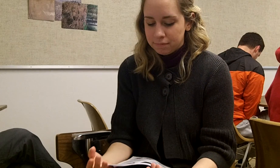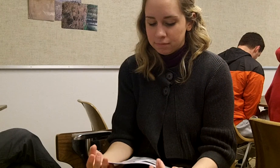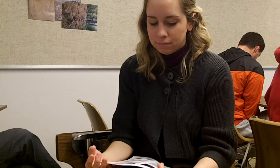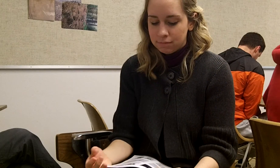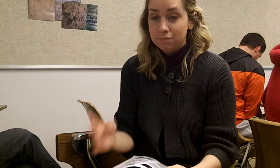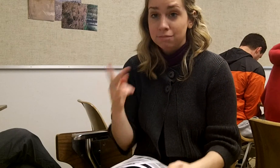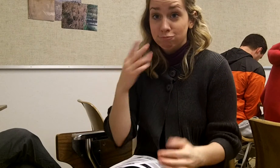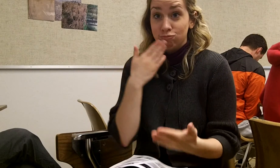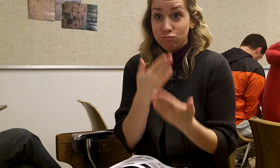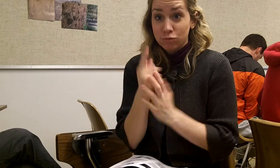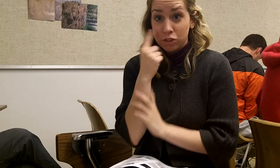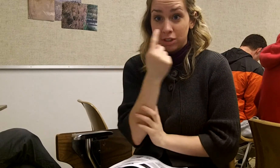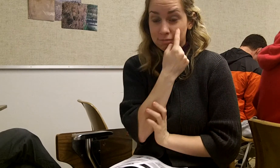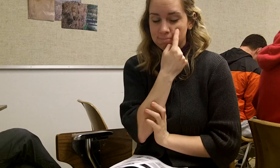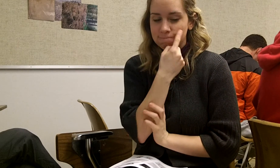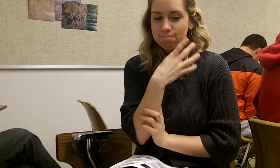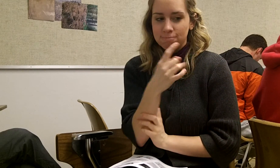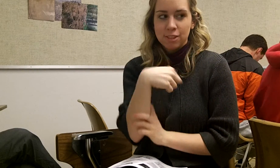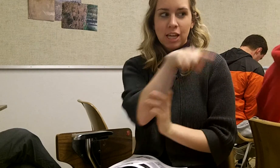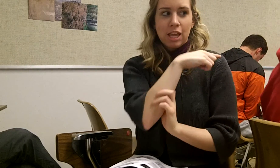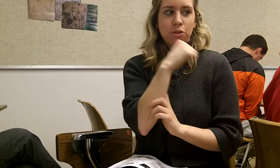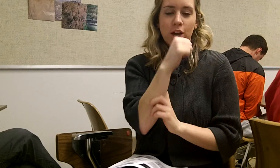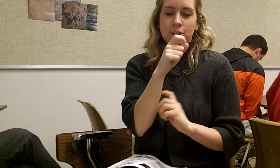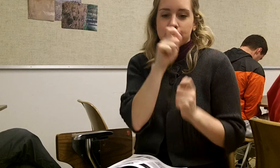eyes. I like that. You guys are detail oriented. That's good.